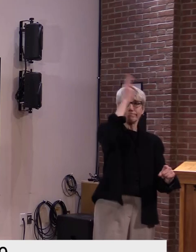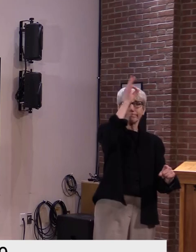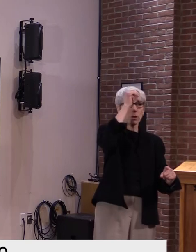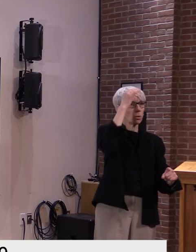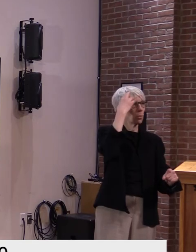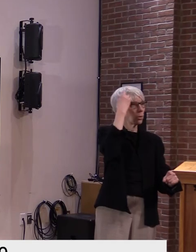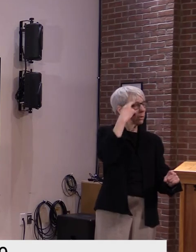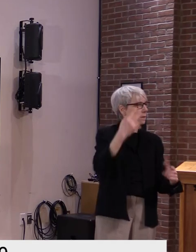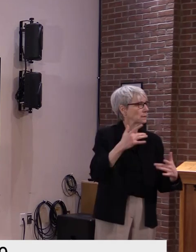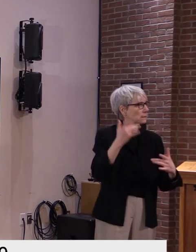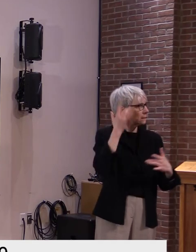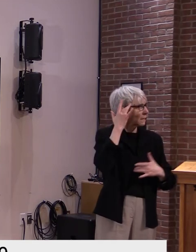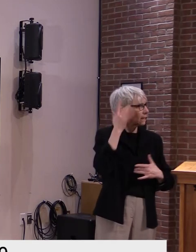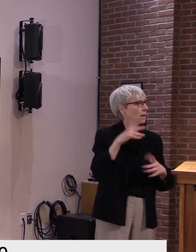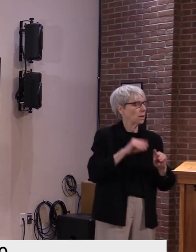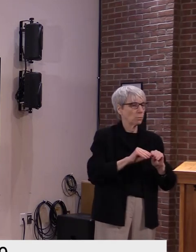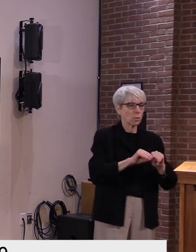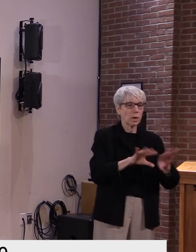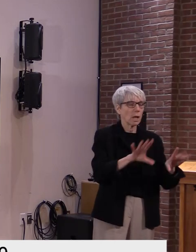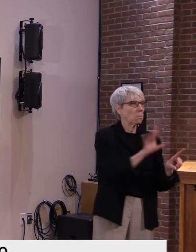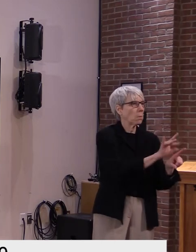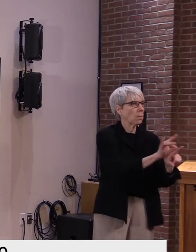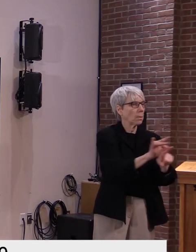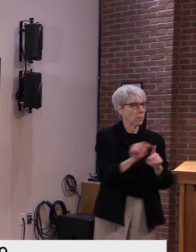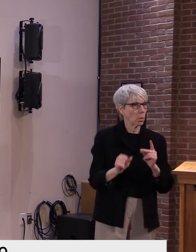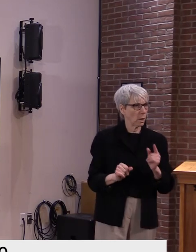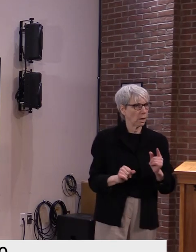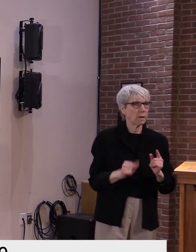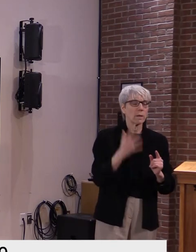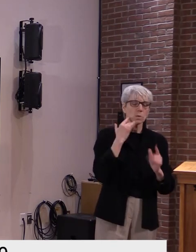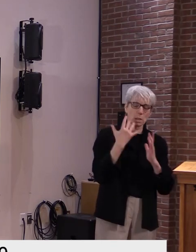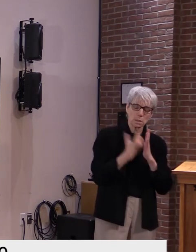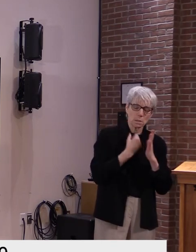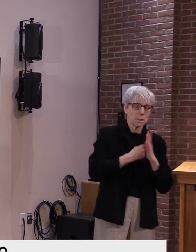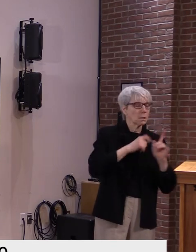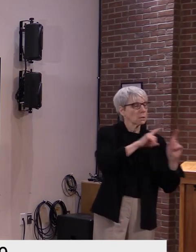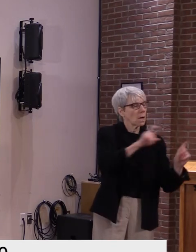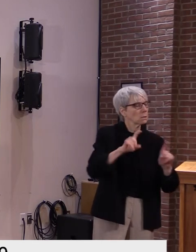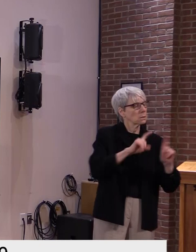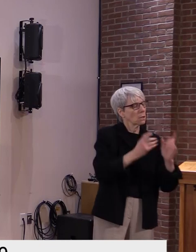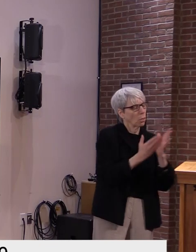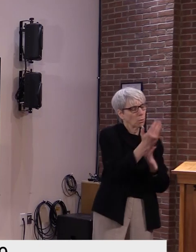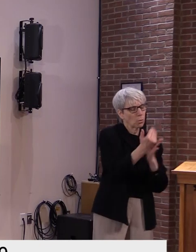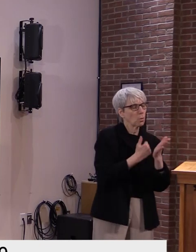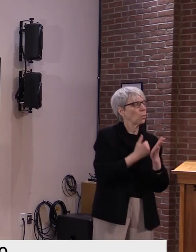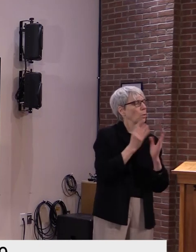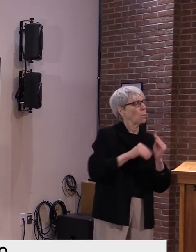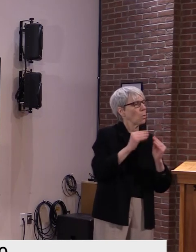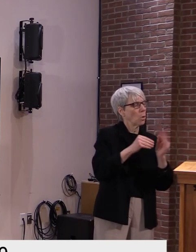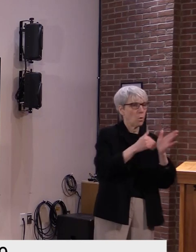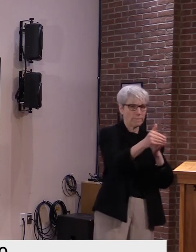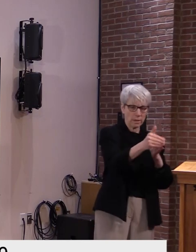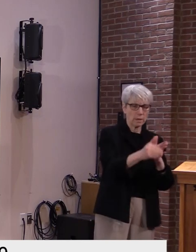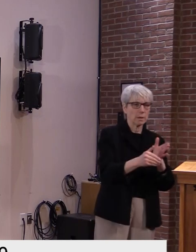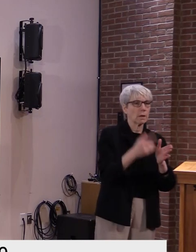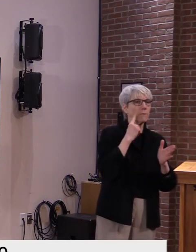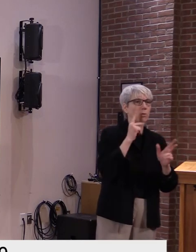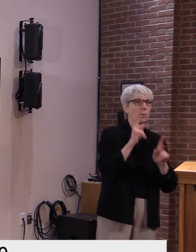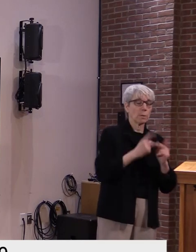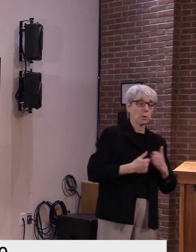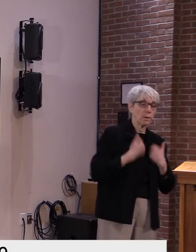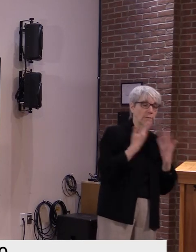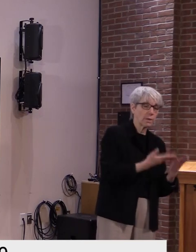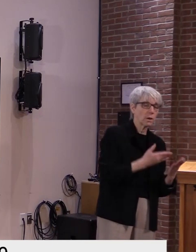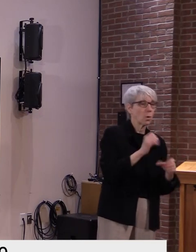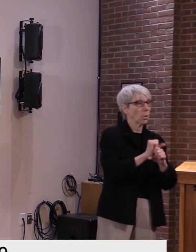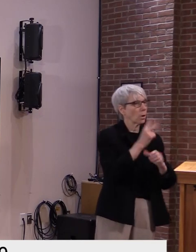very rapid facility-wide testings of these places, residents and staff. But